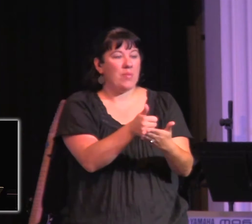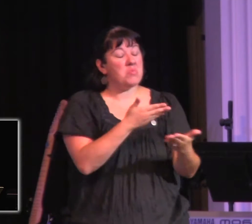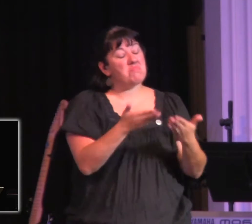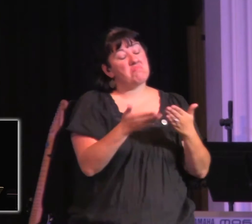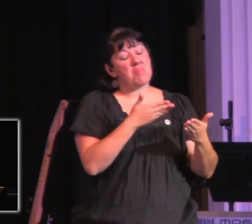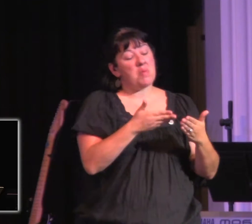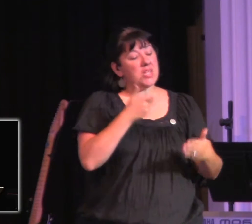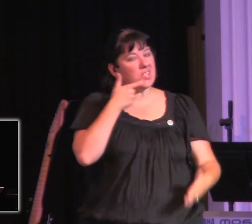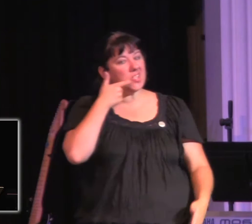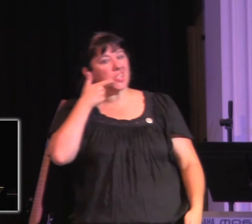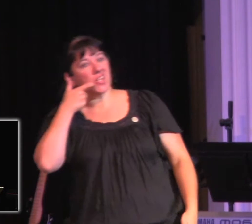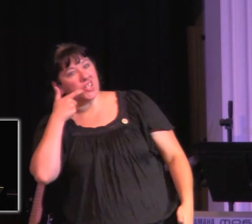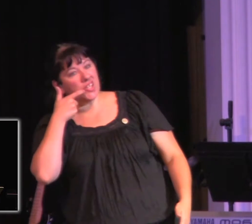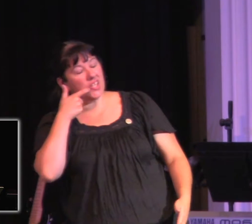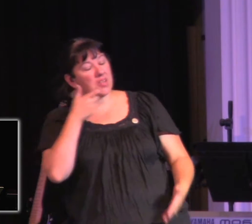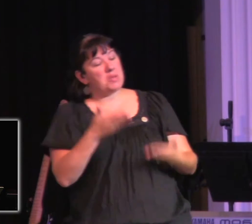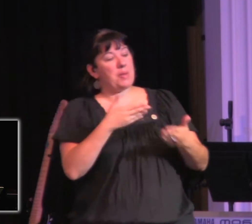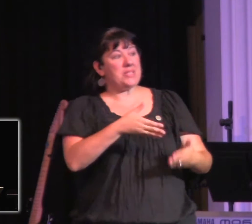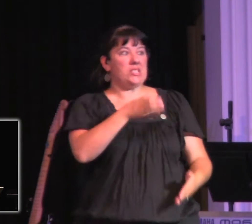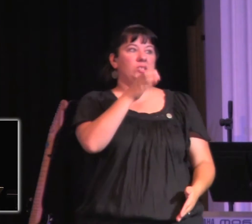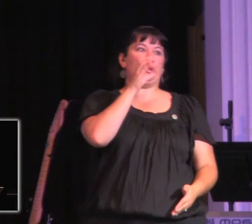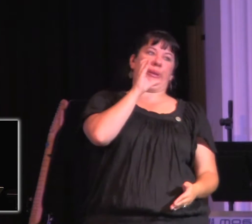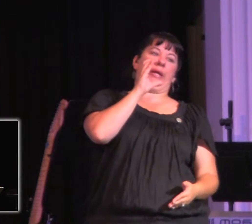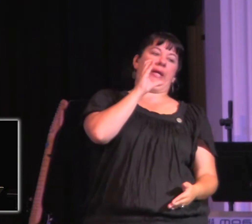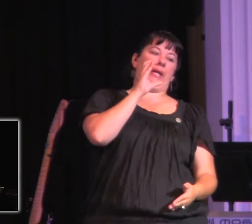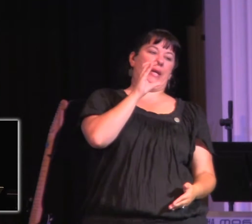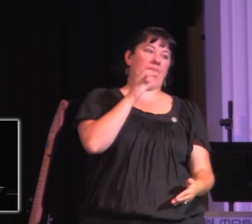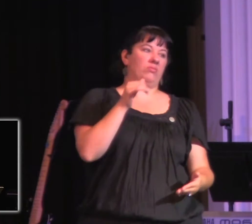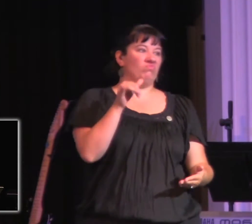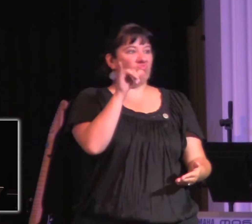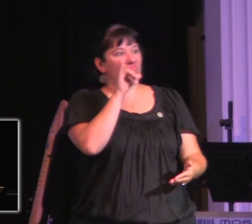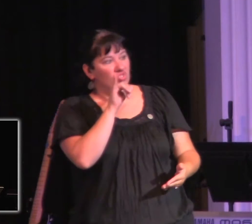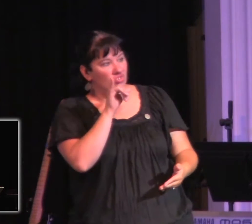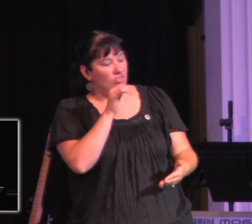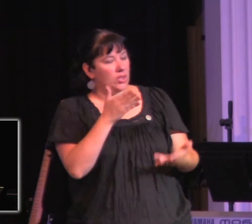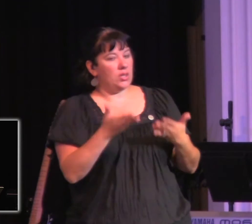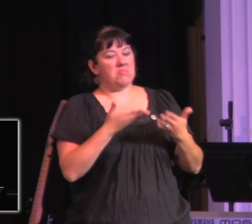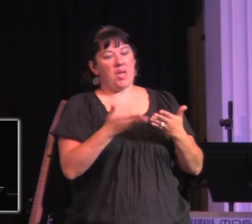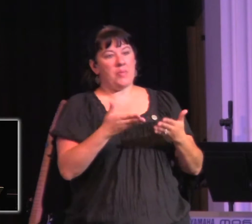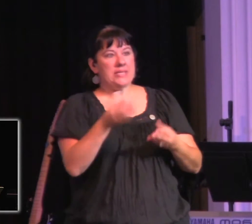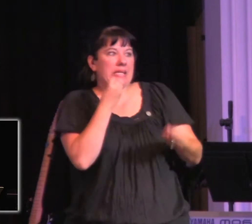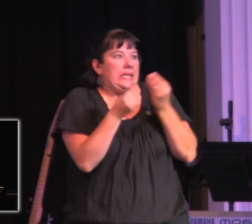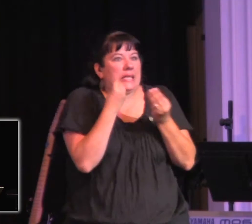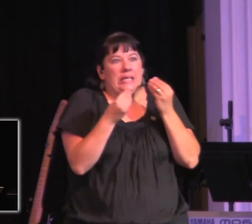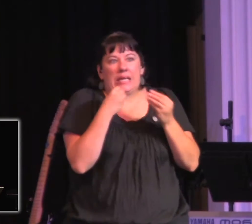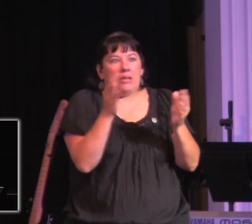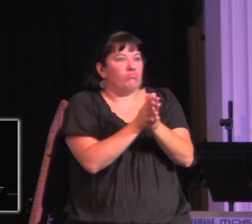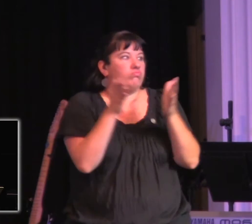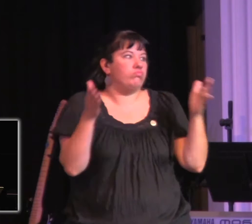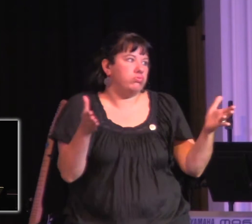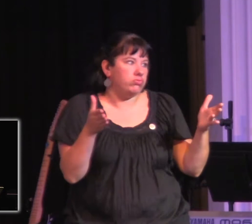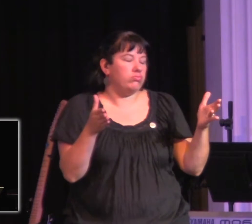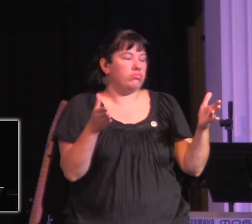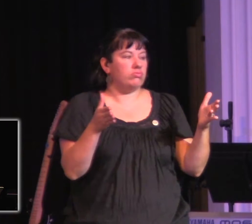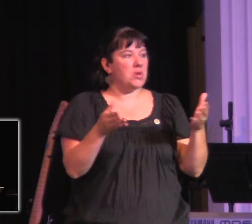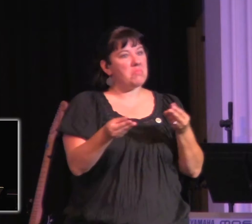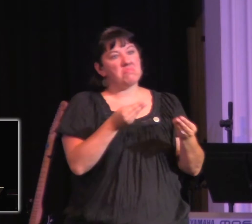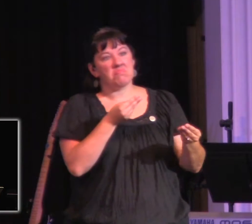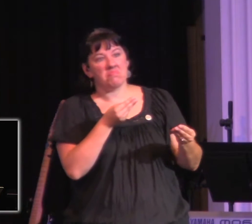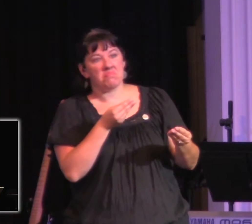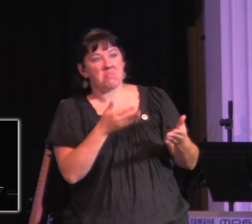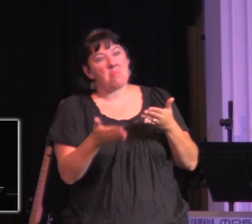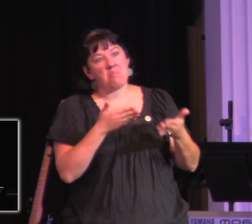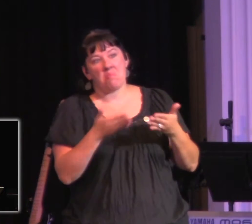it, binging, purging, overeating, et cetera, gambling,